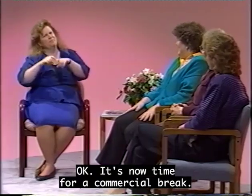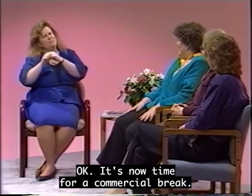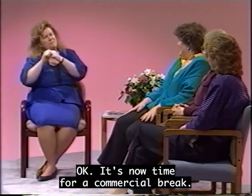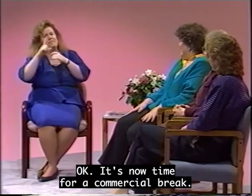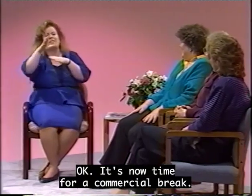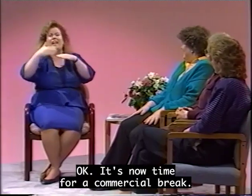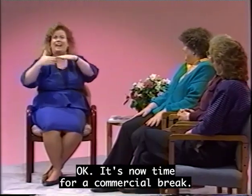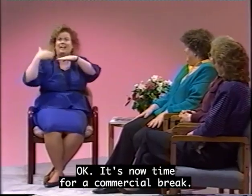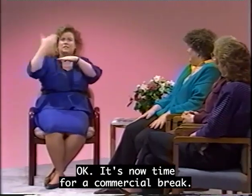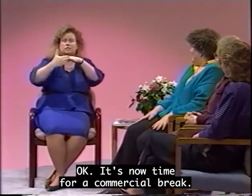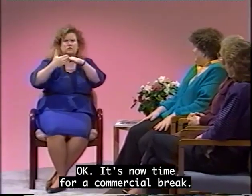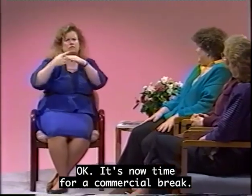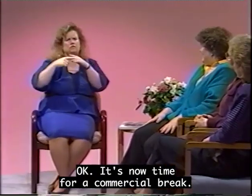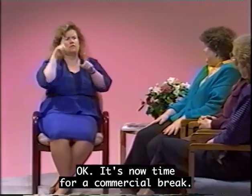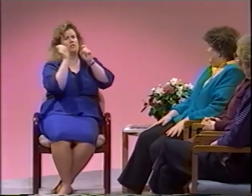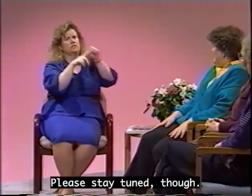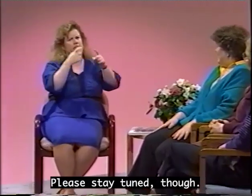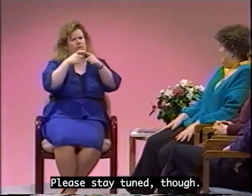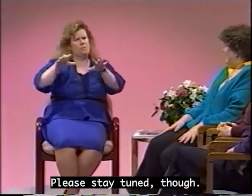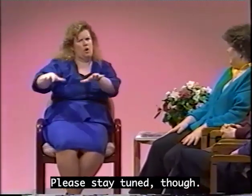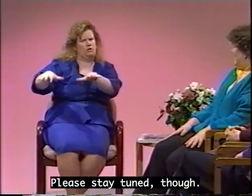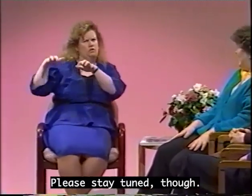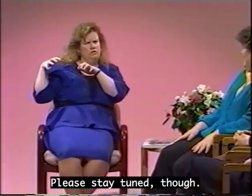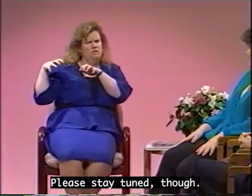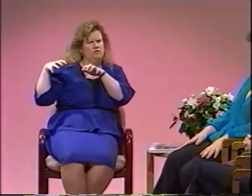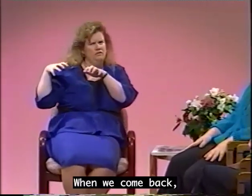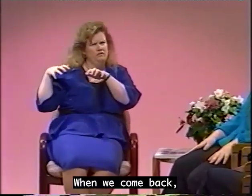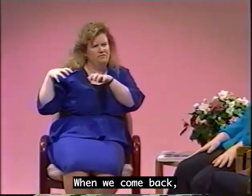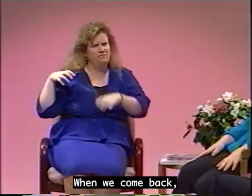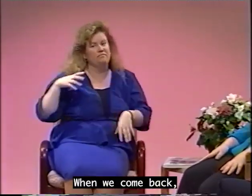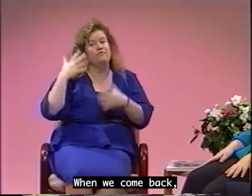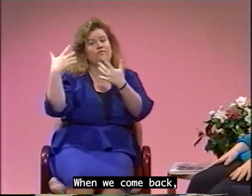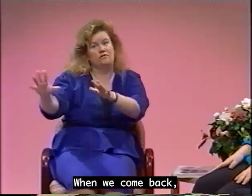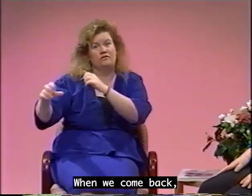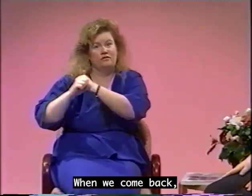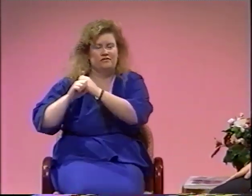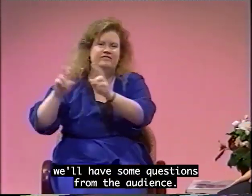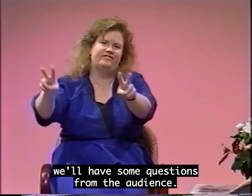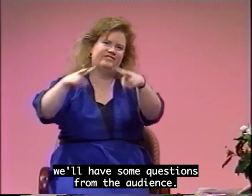Okay, it's now time for a commercial break. Please stay tuned, though. When we come back, we'll have some questions from the audience.